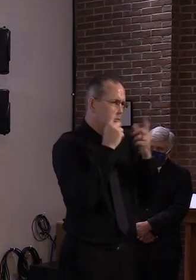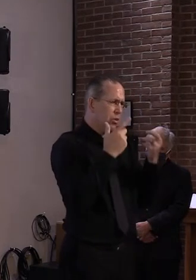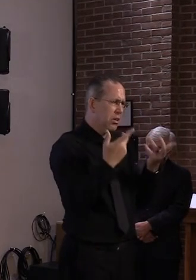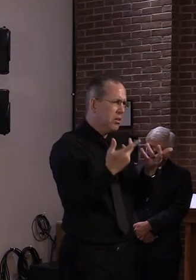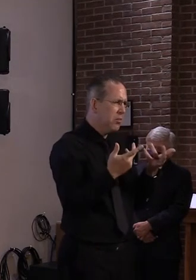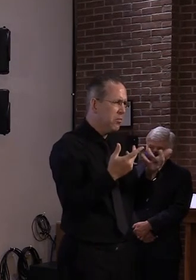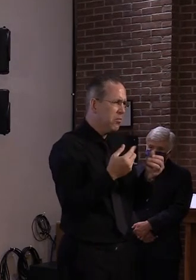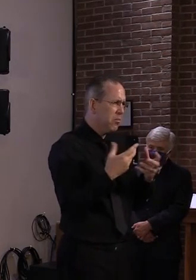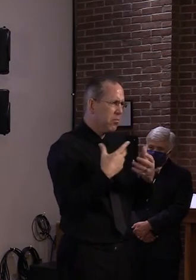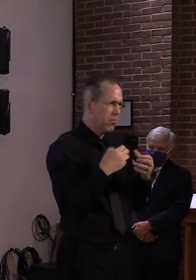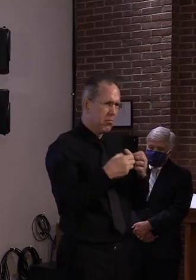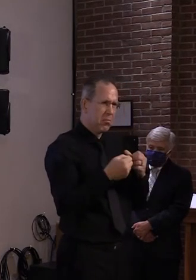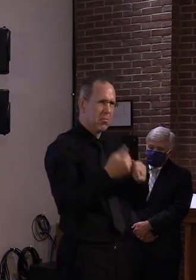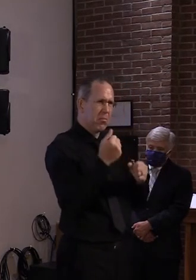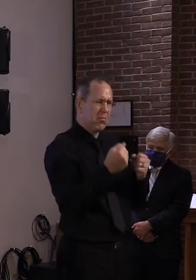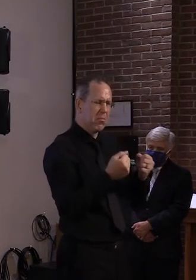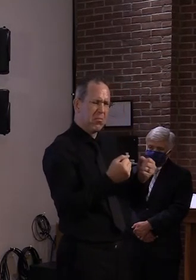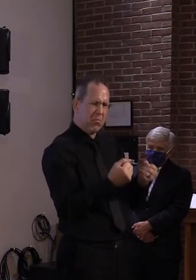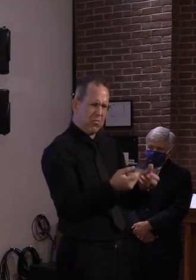at least our...